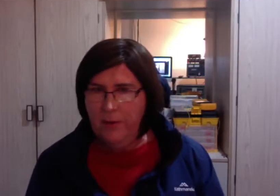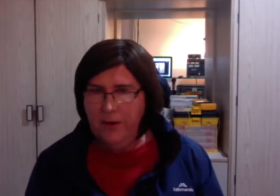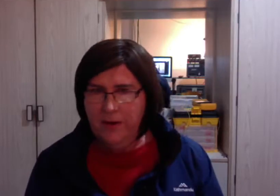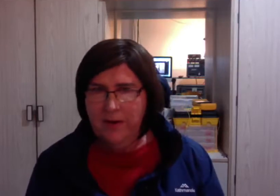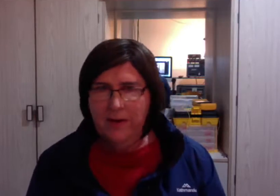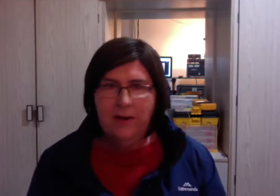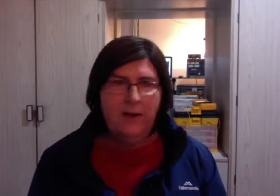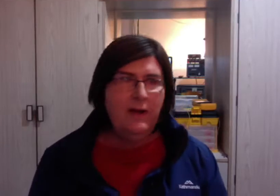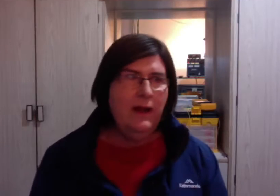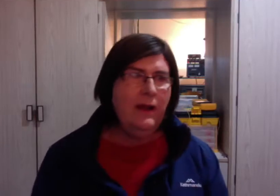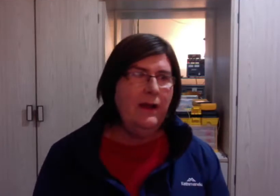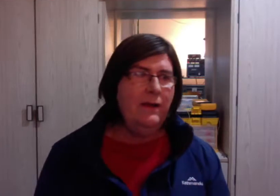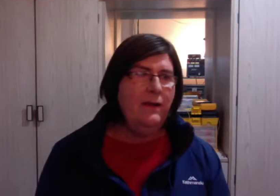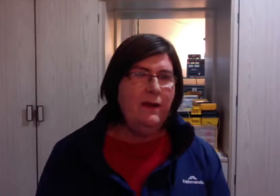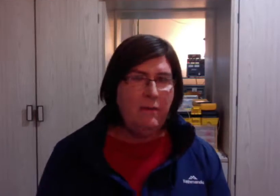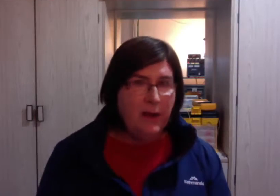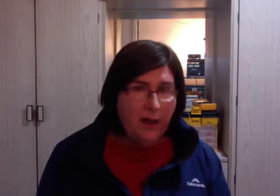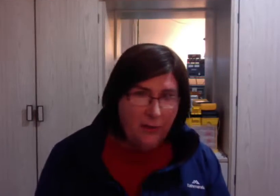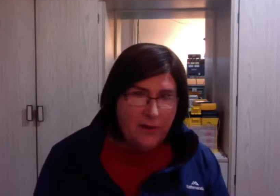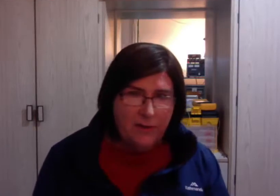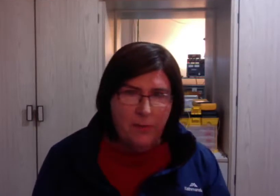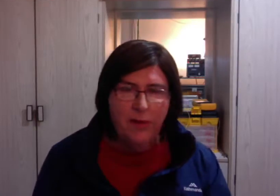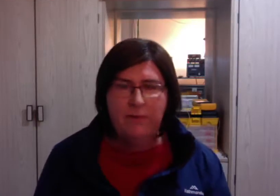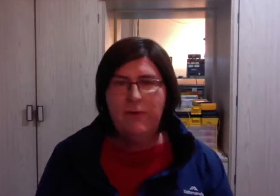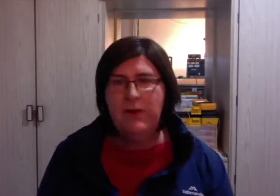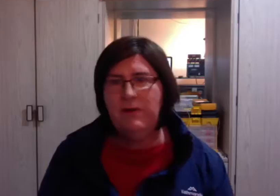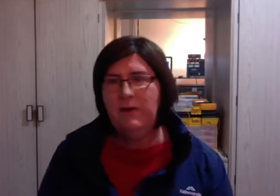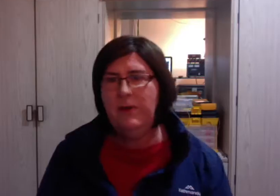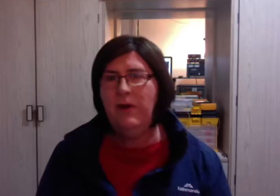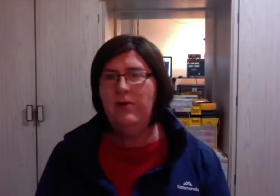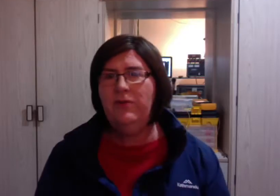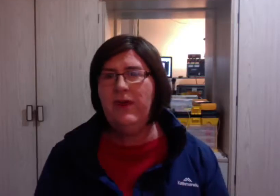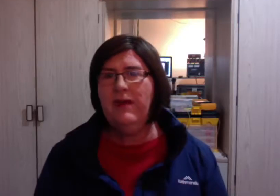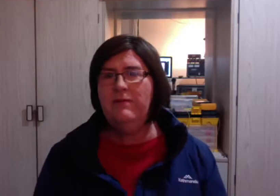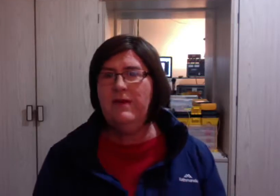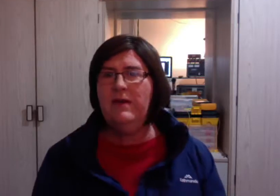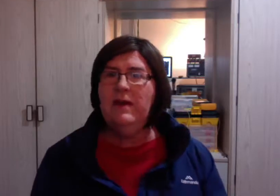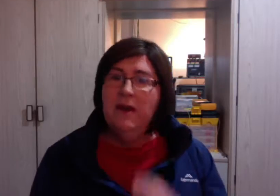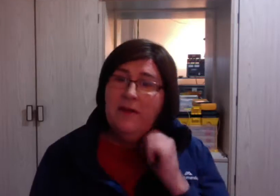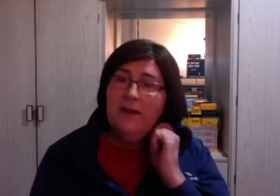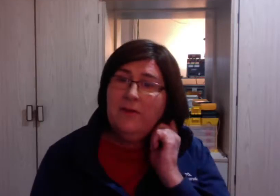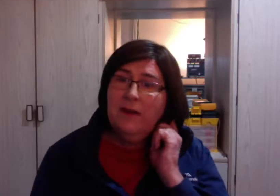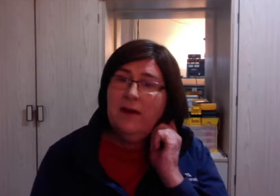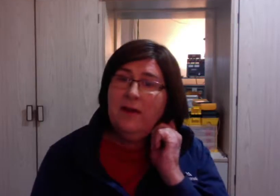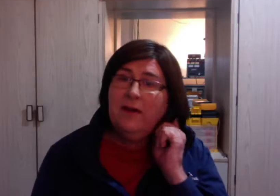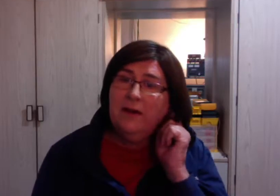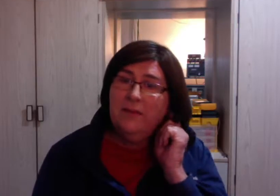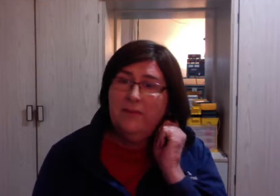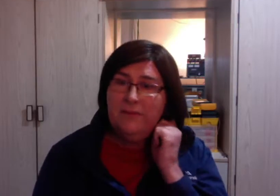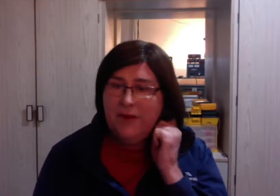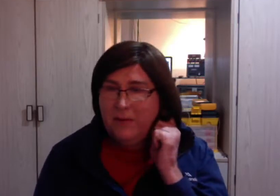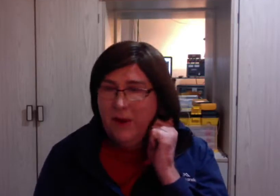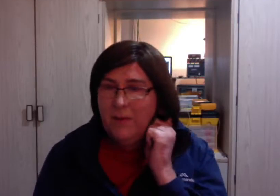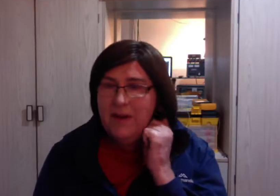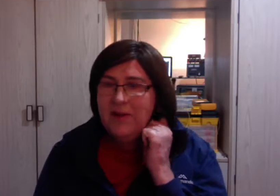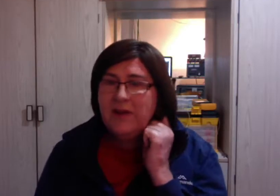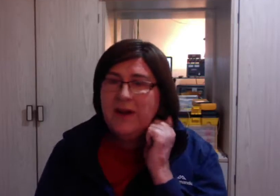disappointed. Everybody else will be disappointed for you. It'll be a whole sad affair. Thanks, Meg. We're hoping our training